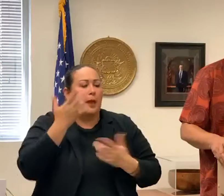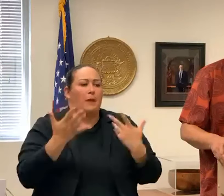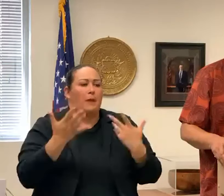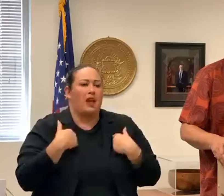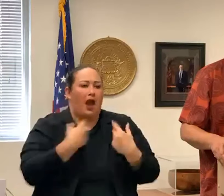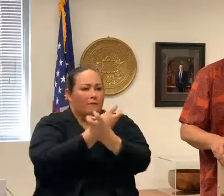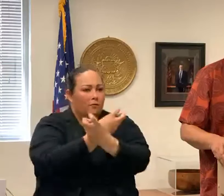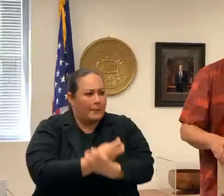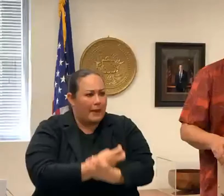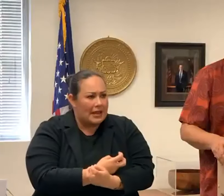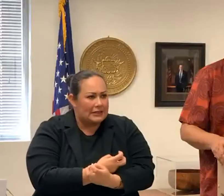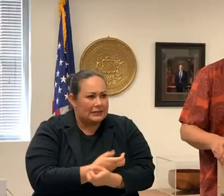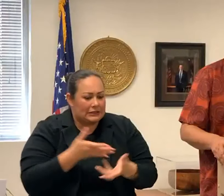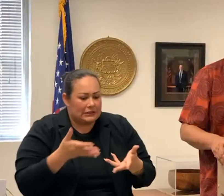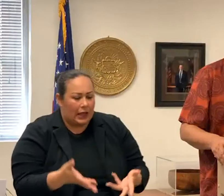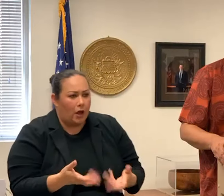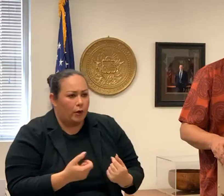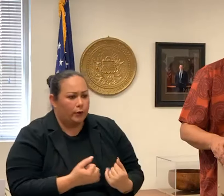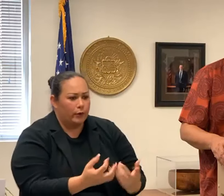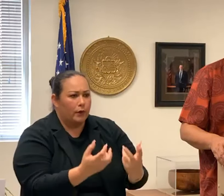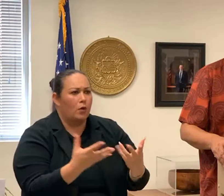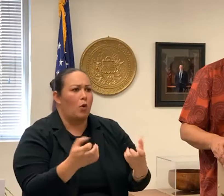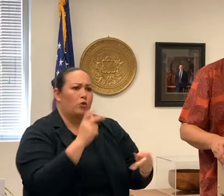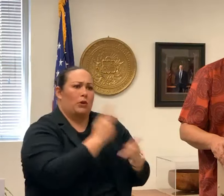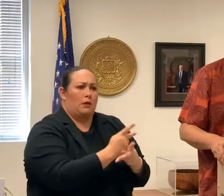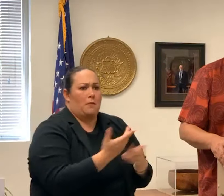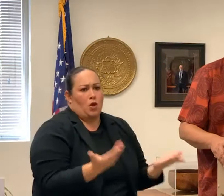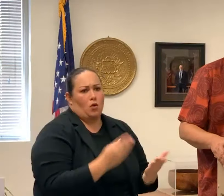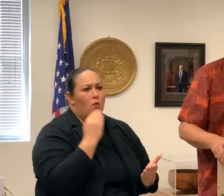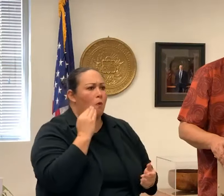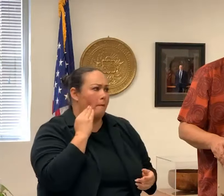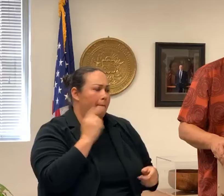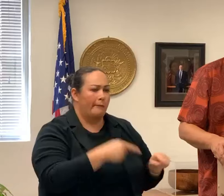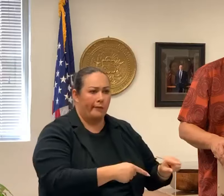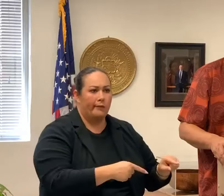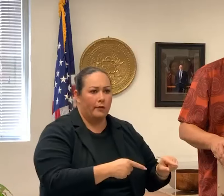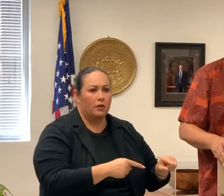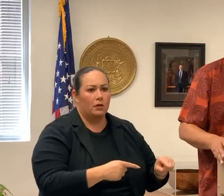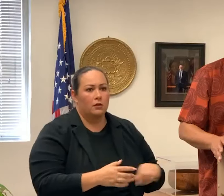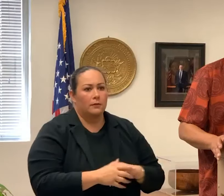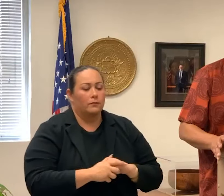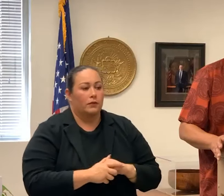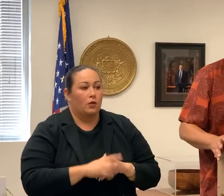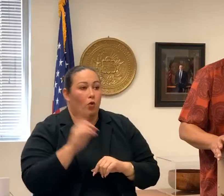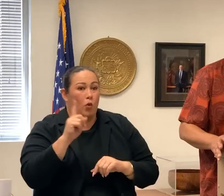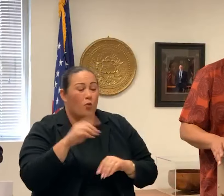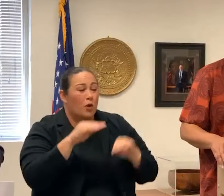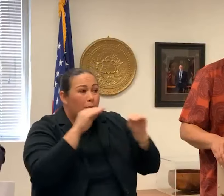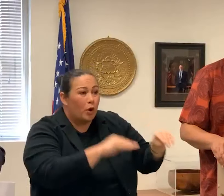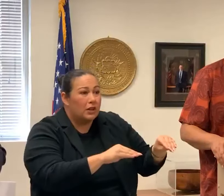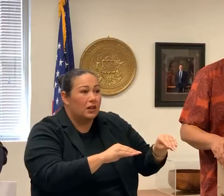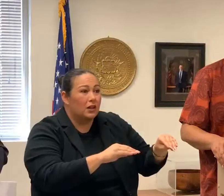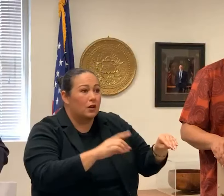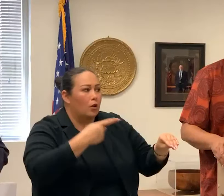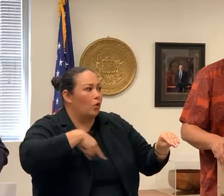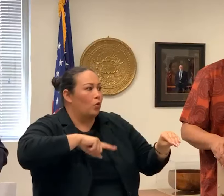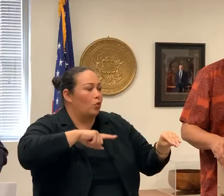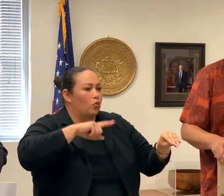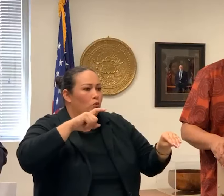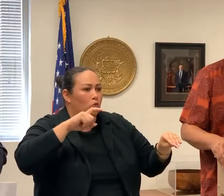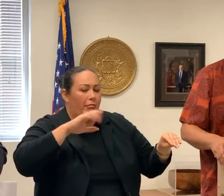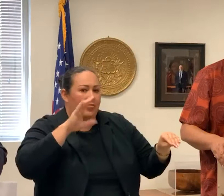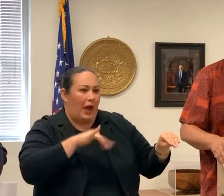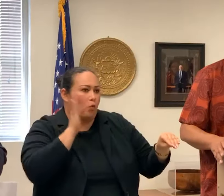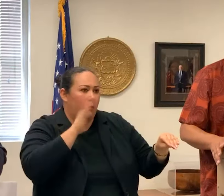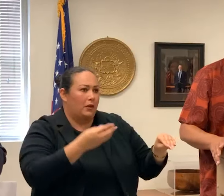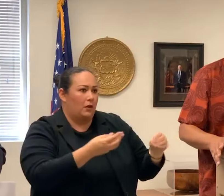that is contained within those areas. Wherever we put that on Maui, that's the only thing that will be stored there. This